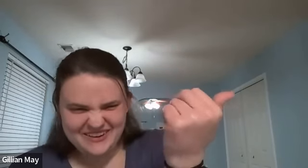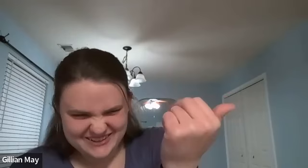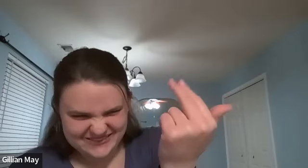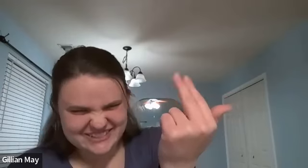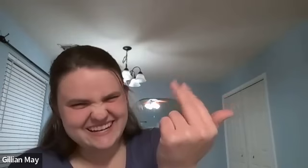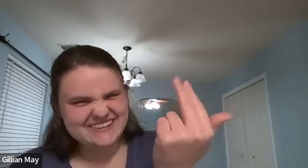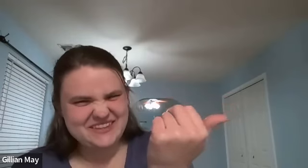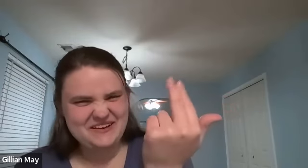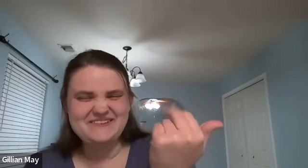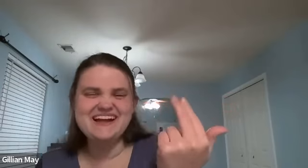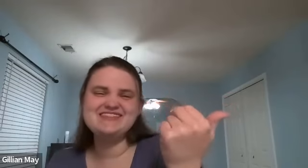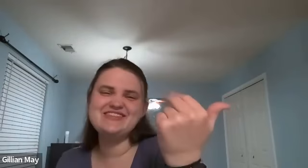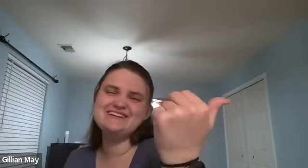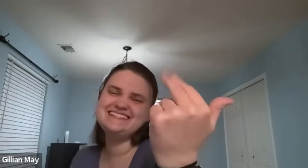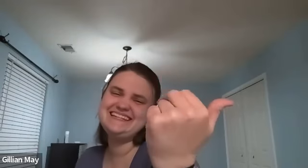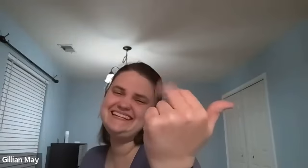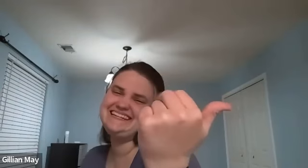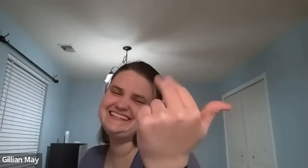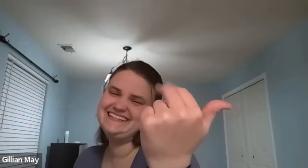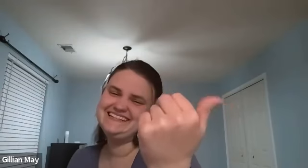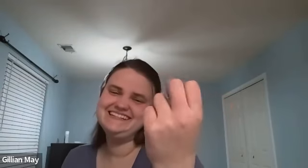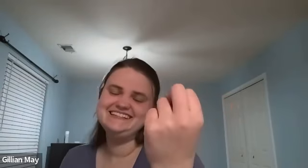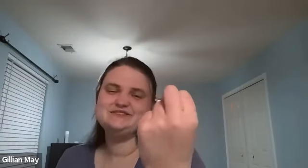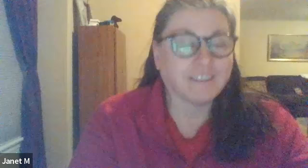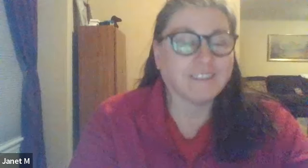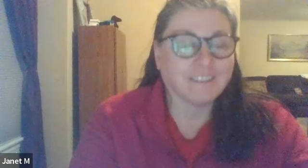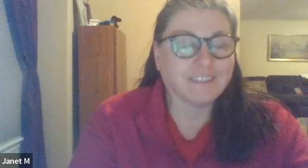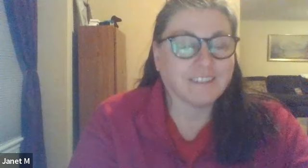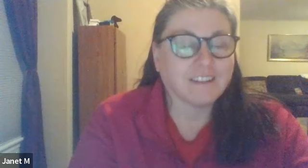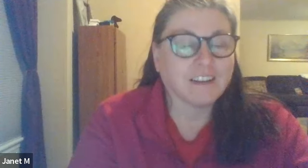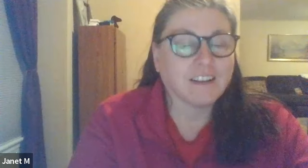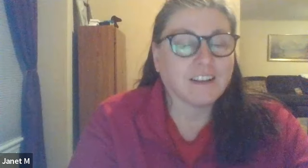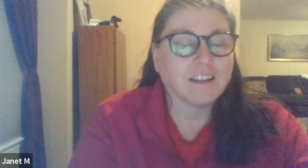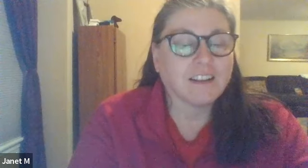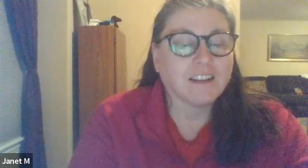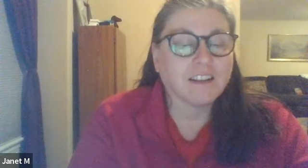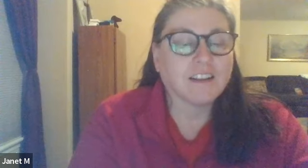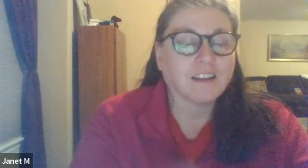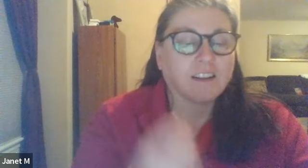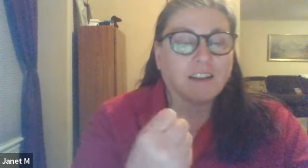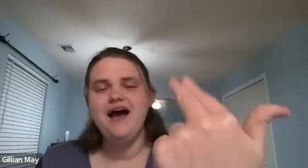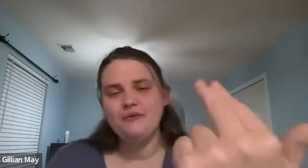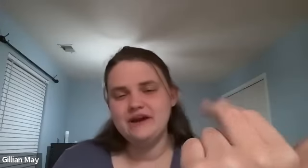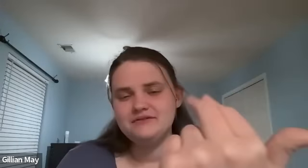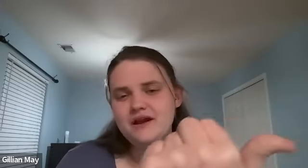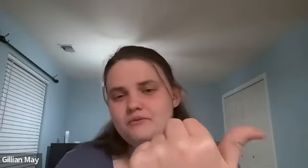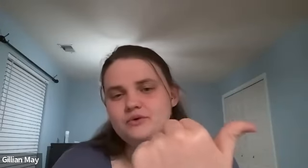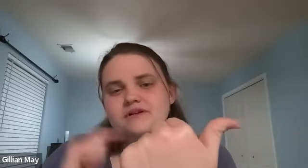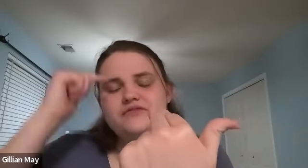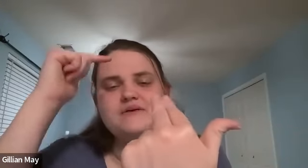close. Miss Janet, you're the only one. 13. So 12 is the flicking of 2. Yeah. Whenever rule of thumb